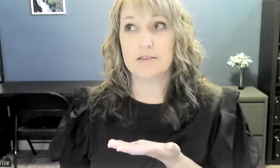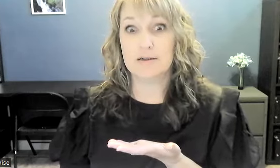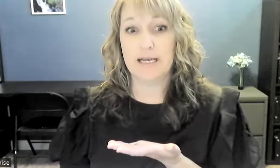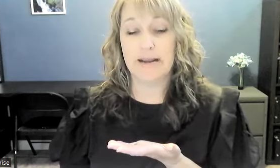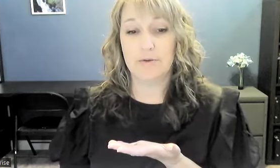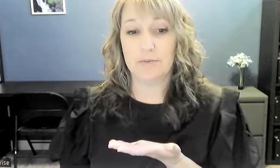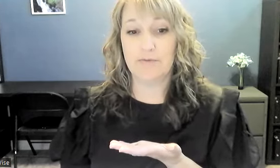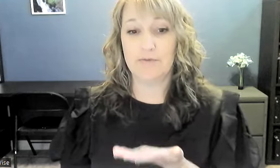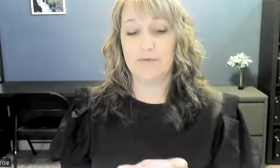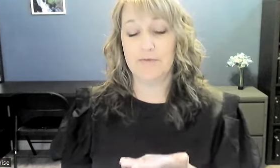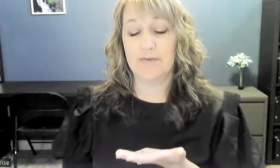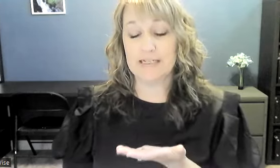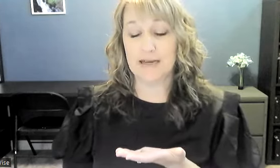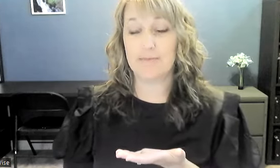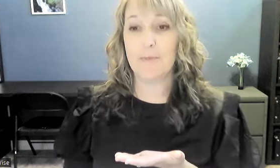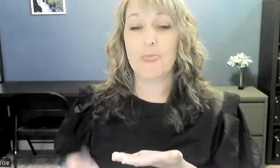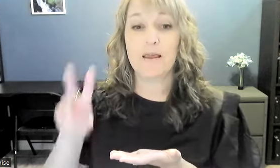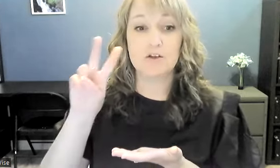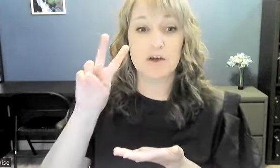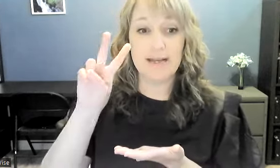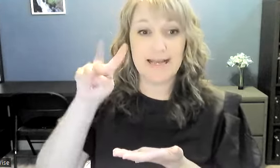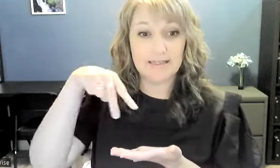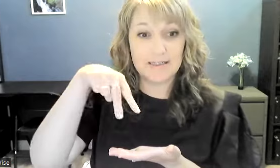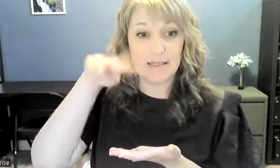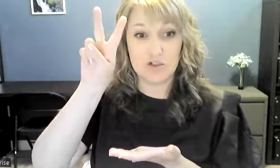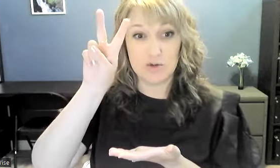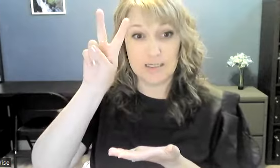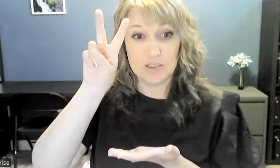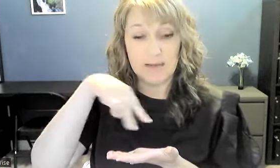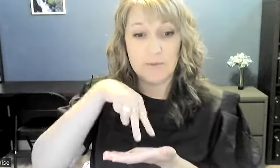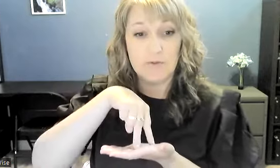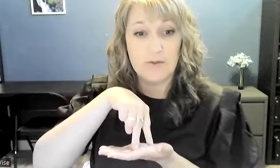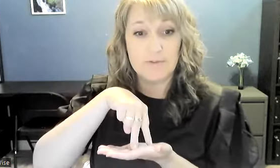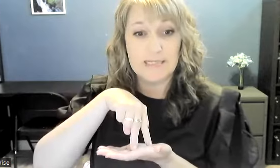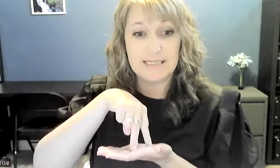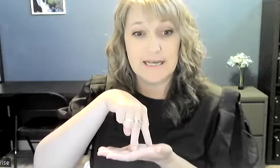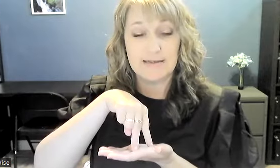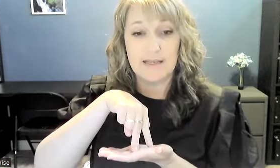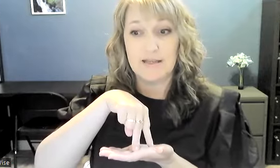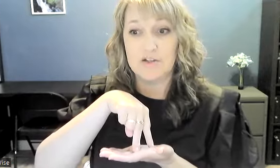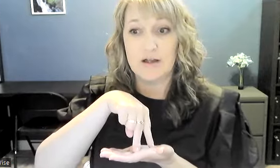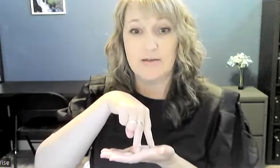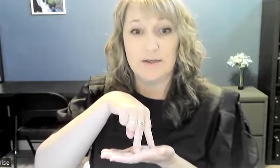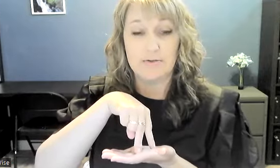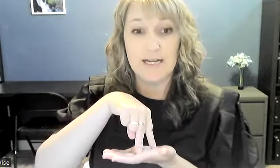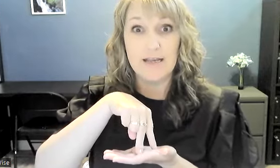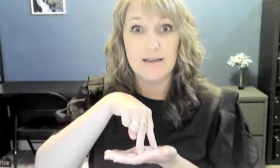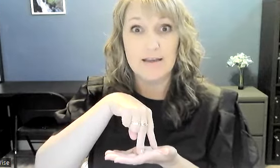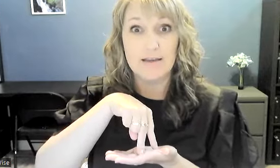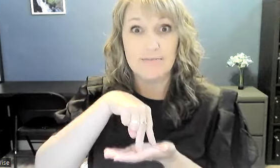non-dominant hand with your palm facing up. Your dominant hand is a 2 hand shape that represents legs. And here's your elevator. Ready?